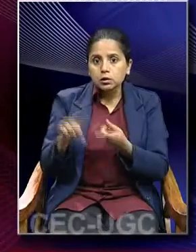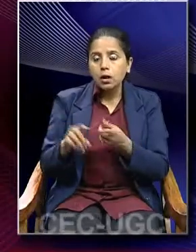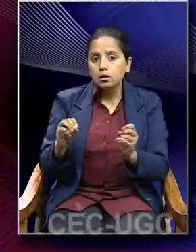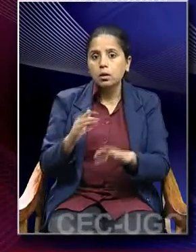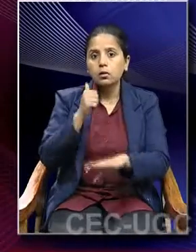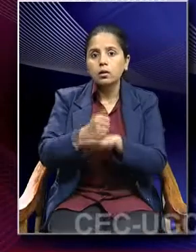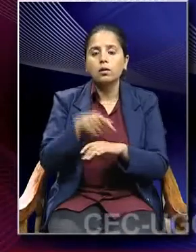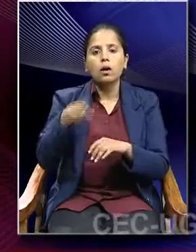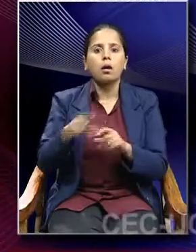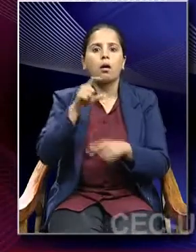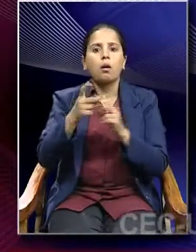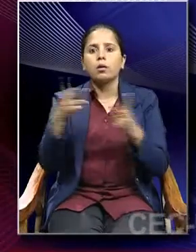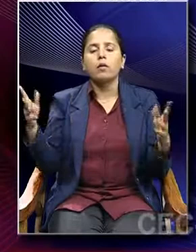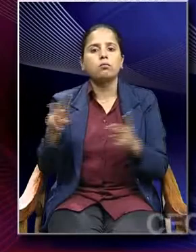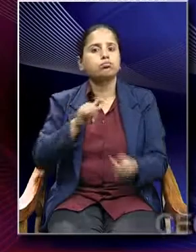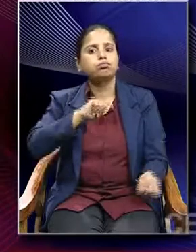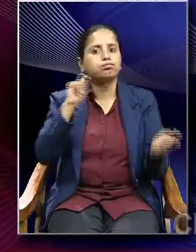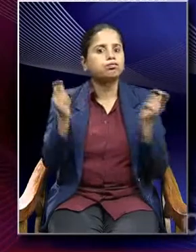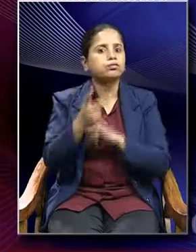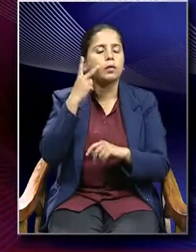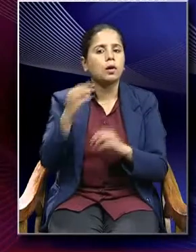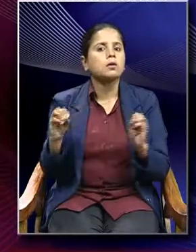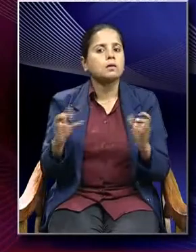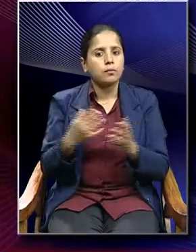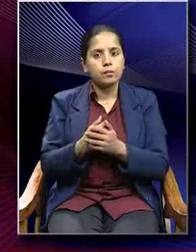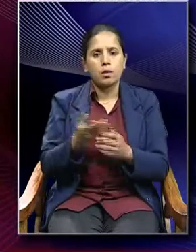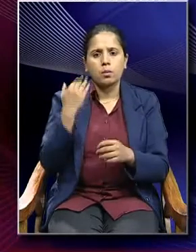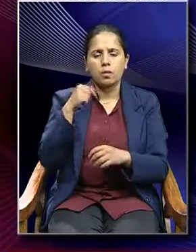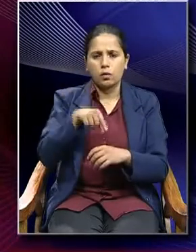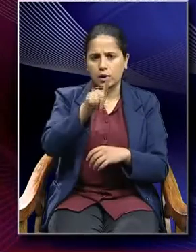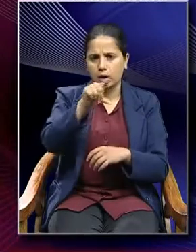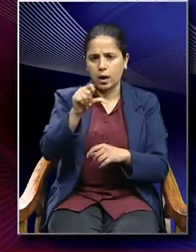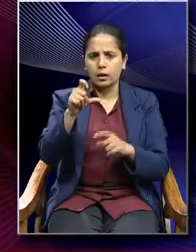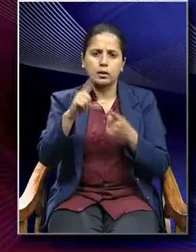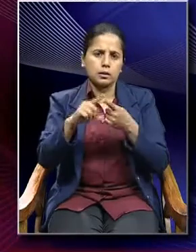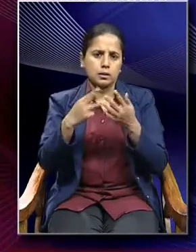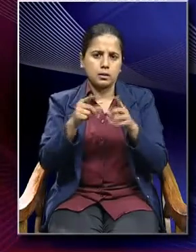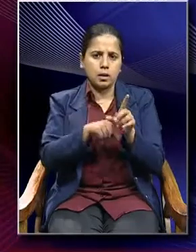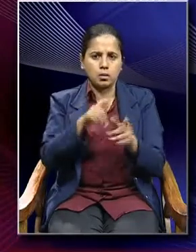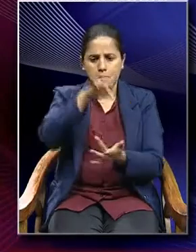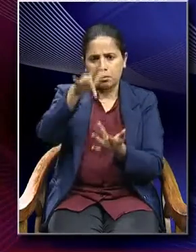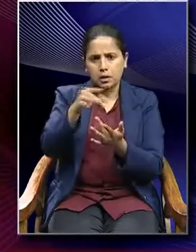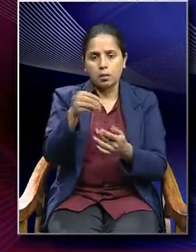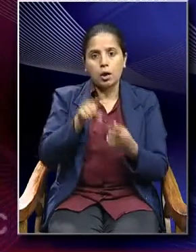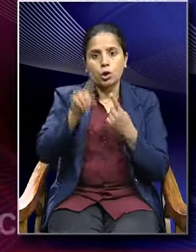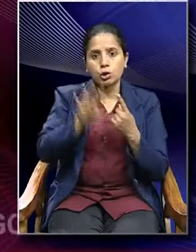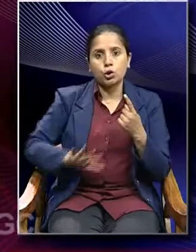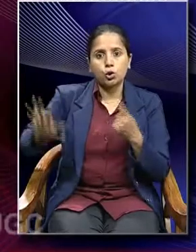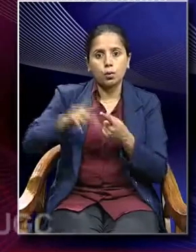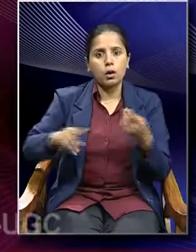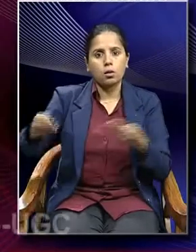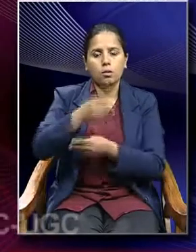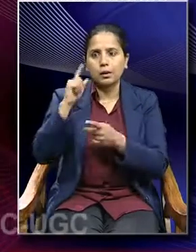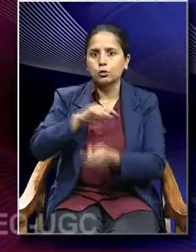industrial revolution that had begun. So by the middle of 19th century, Europe's economy was changing